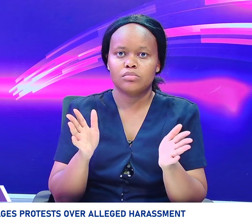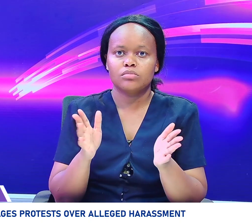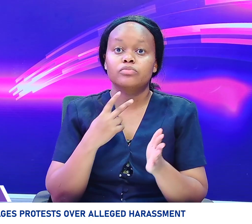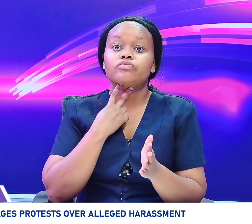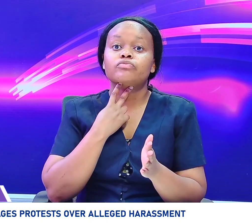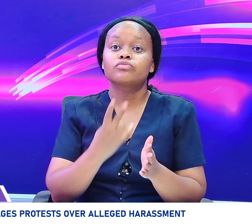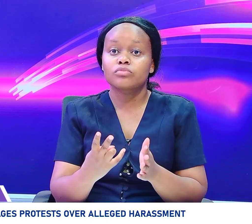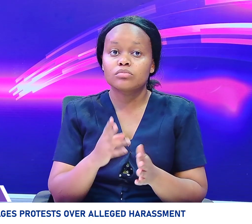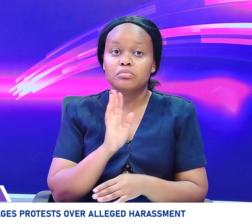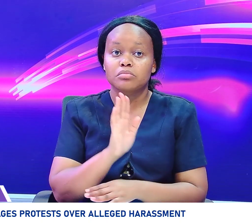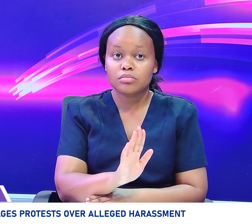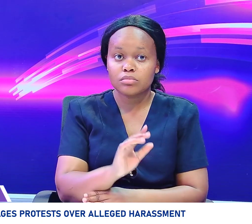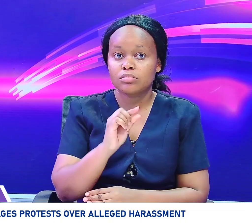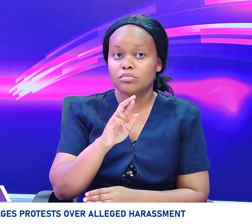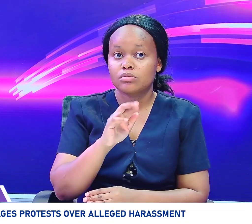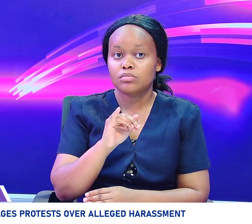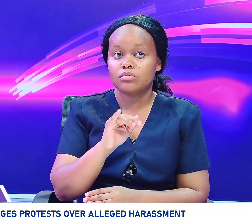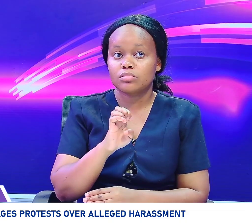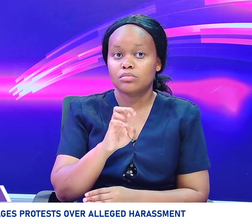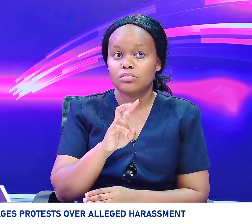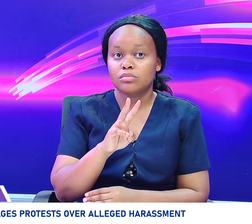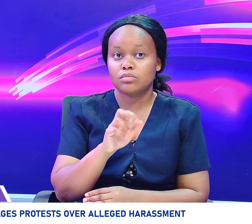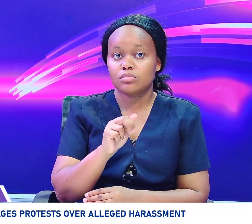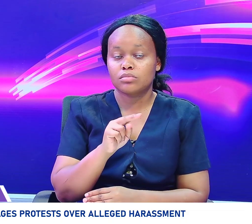publicly voice their grievances.